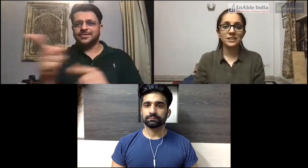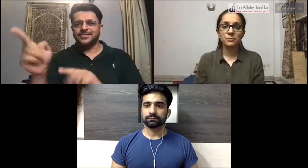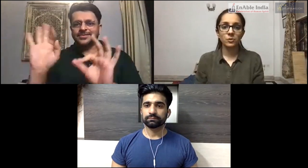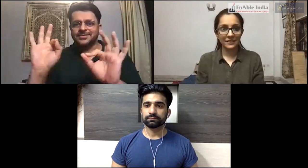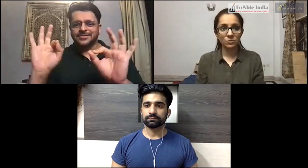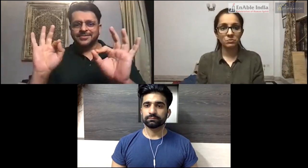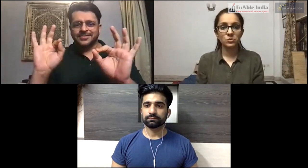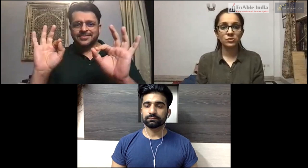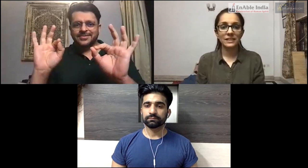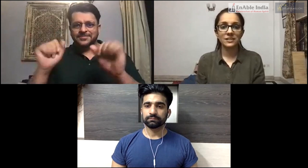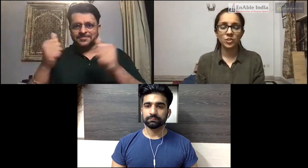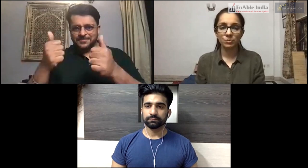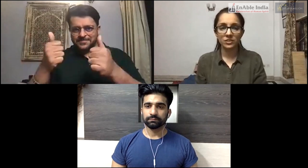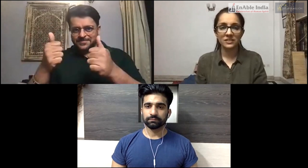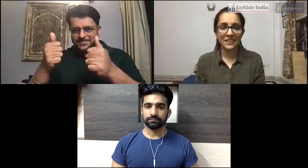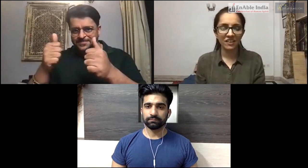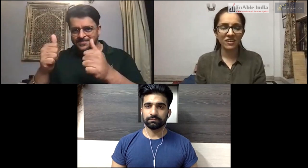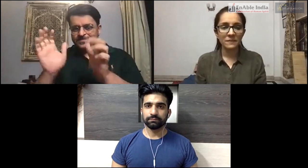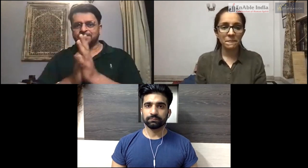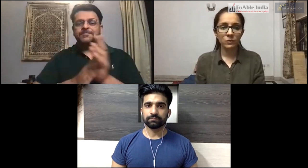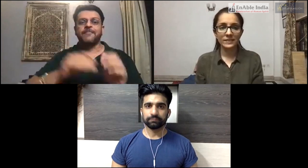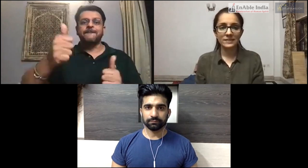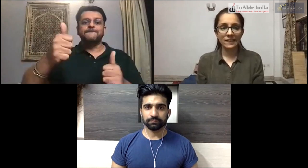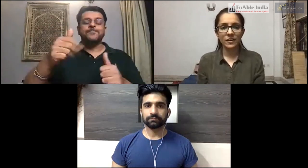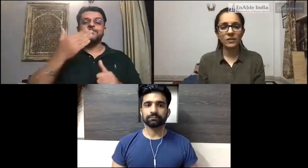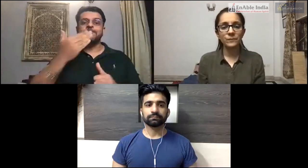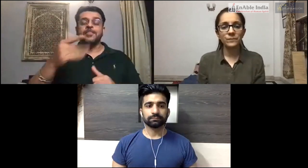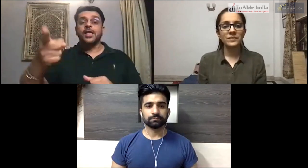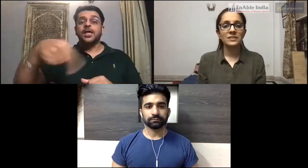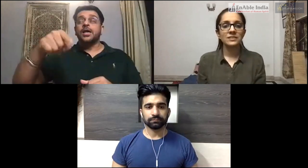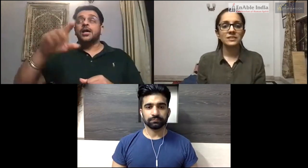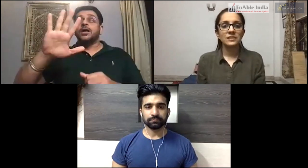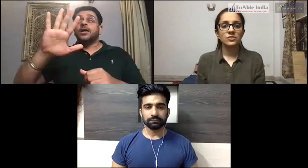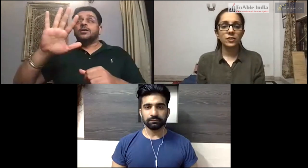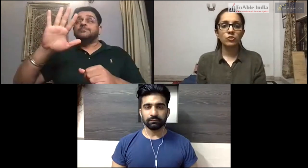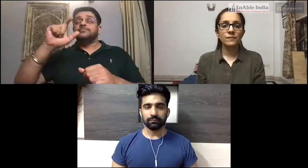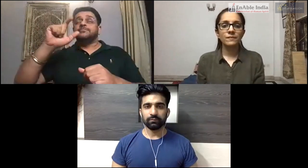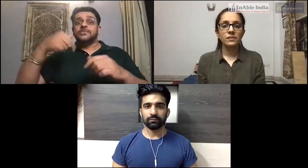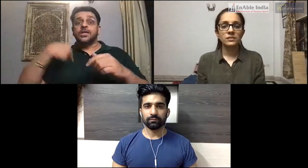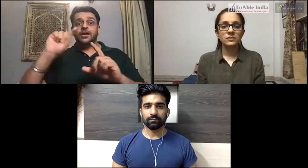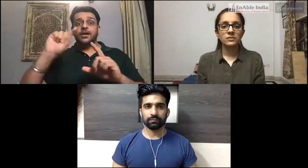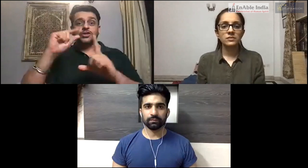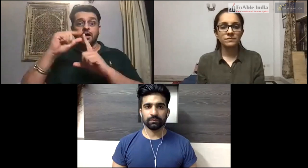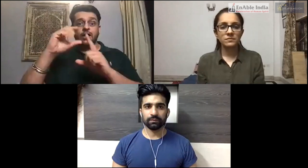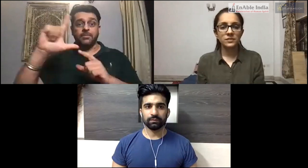please keep your mics on mute so that the interpreter is clear, the voice is clear. Thank you.